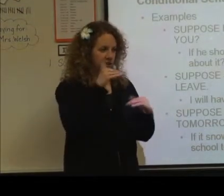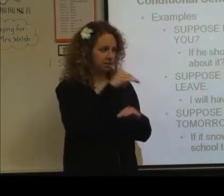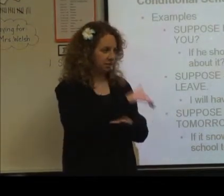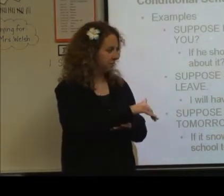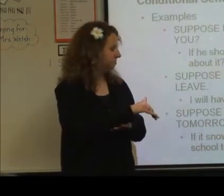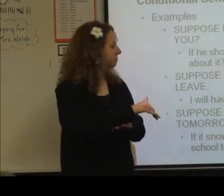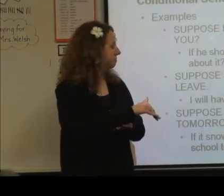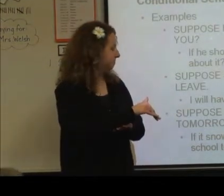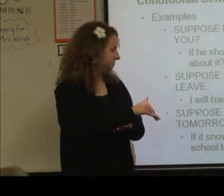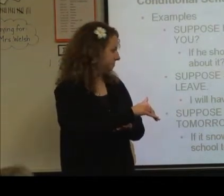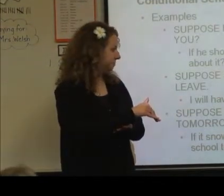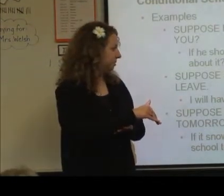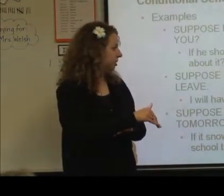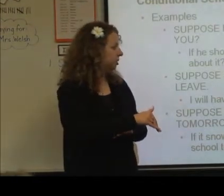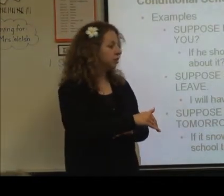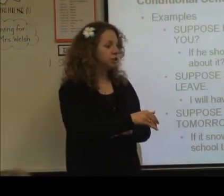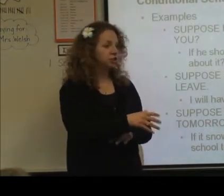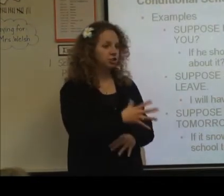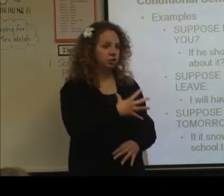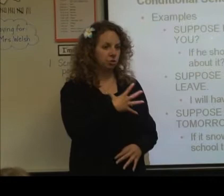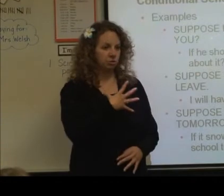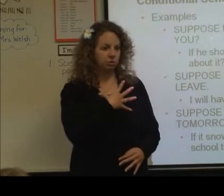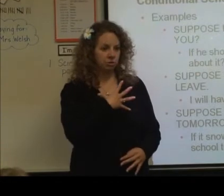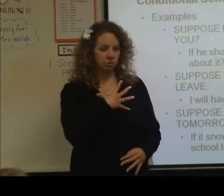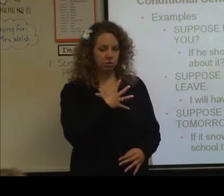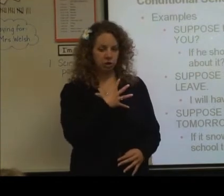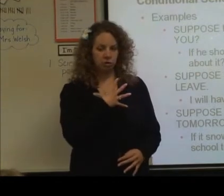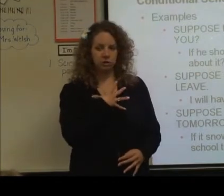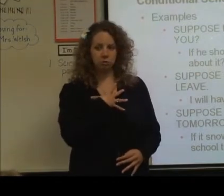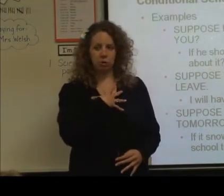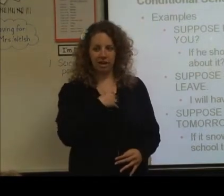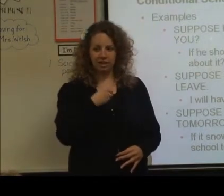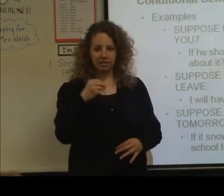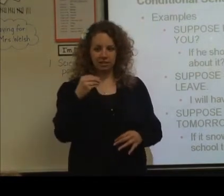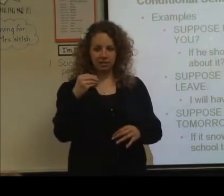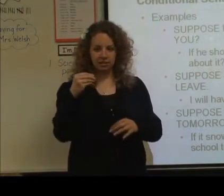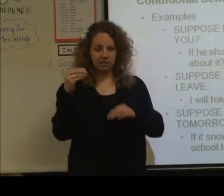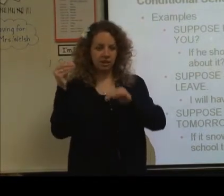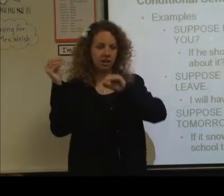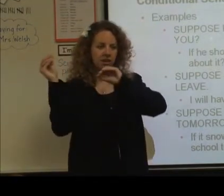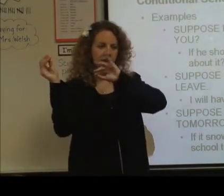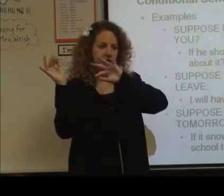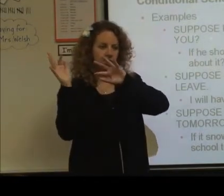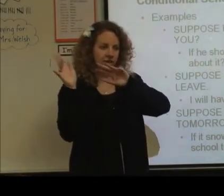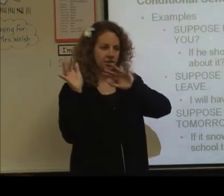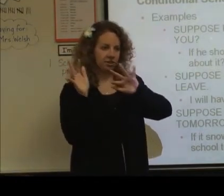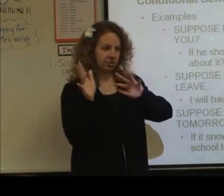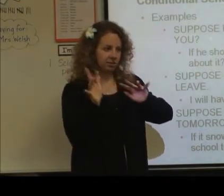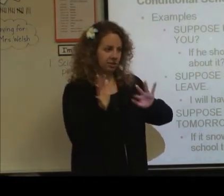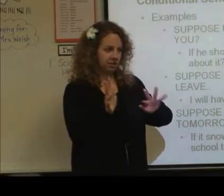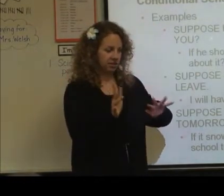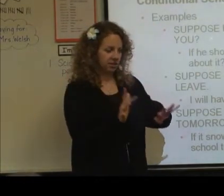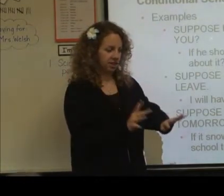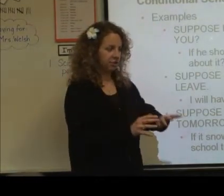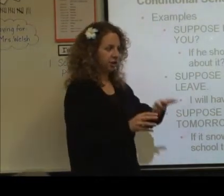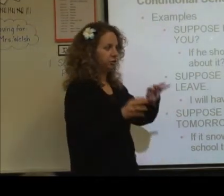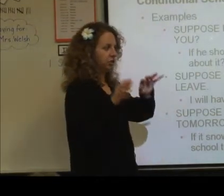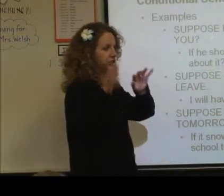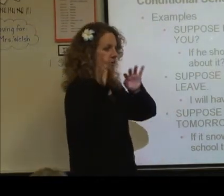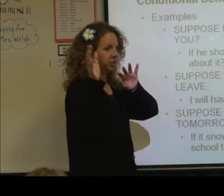Tonight, it snows. So snow is white, and then going down to the side. So I usually start on my